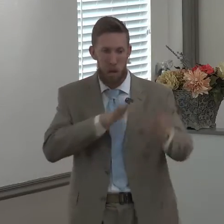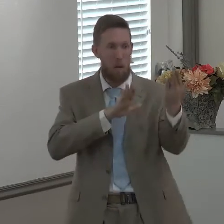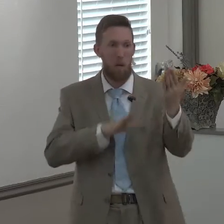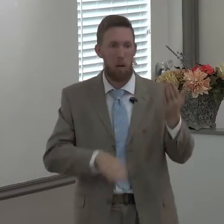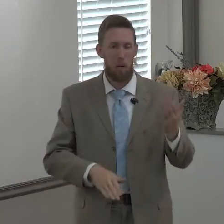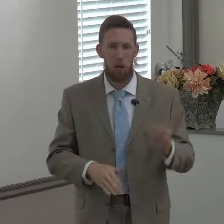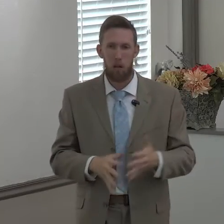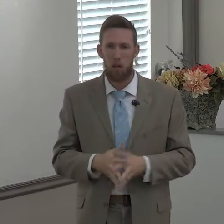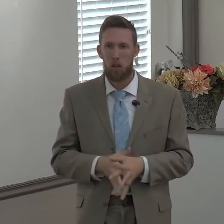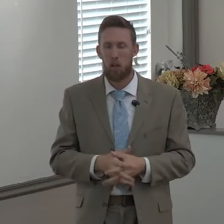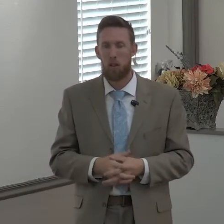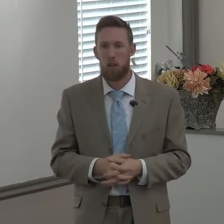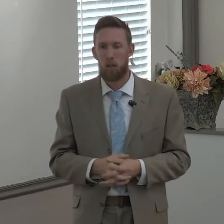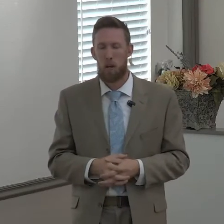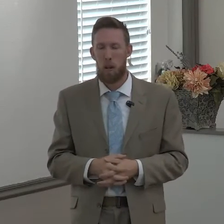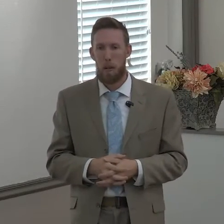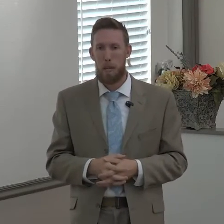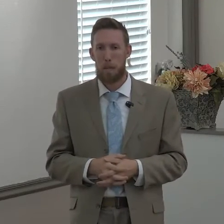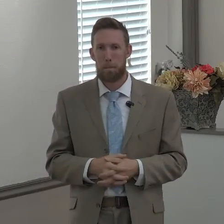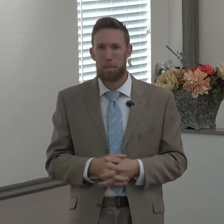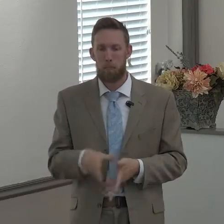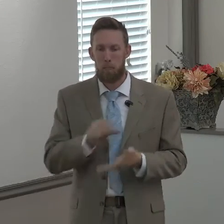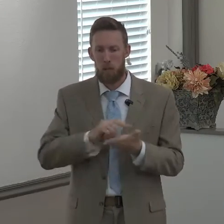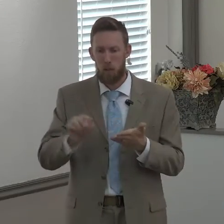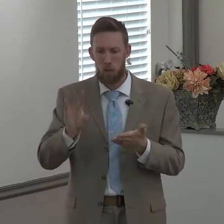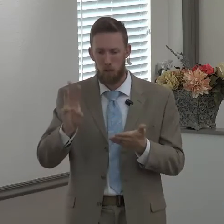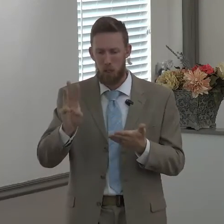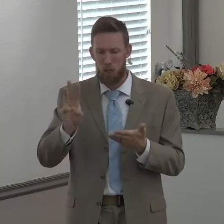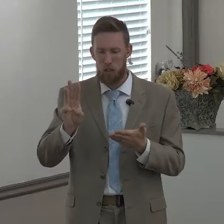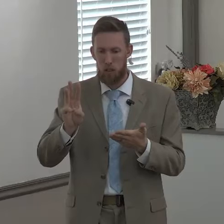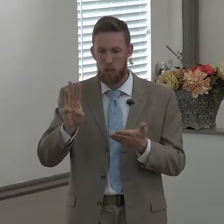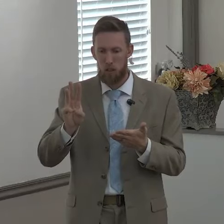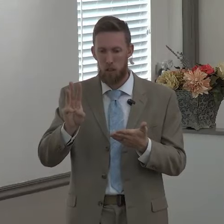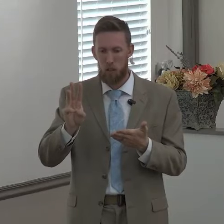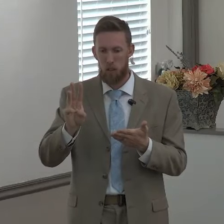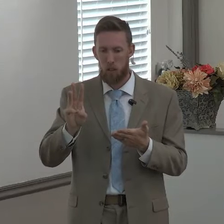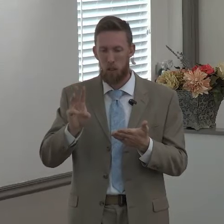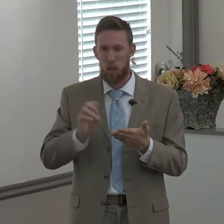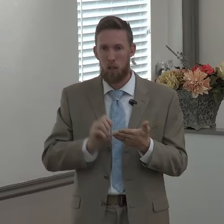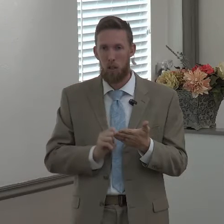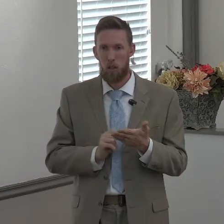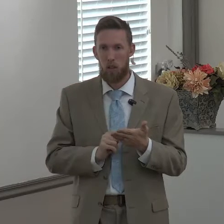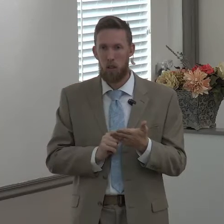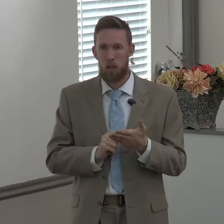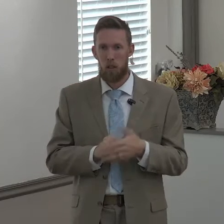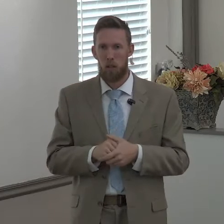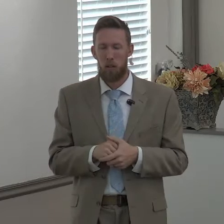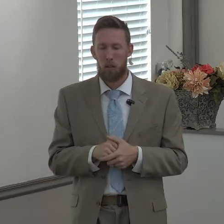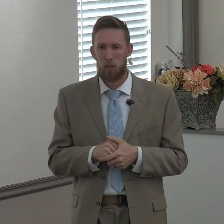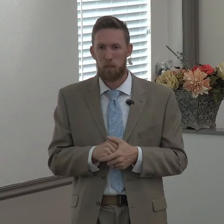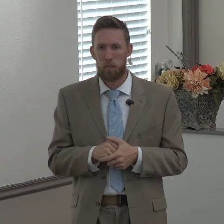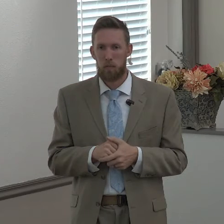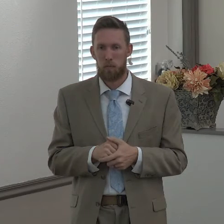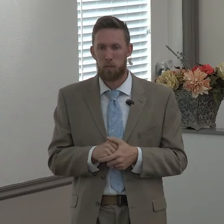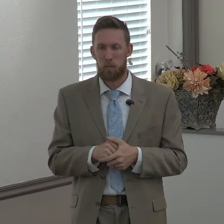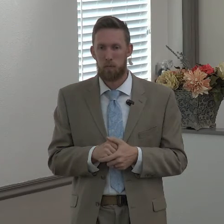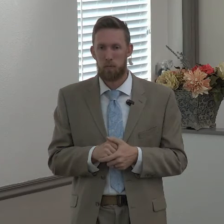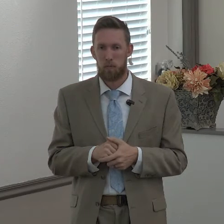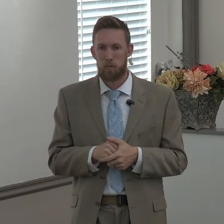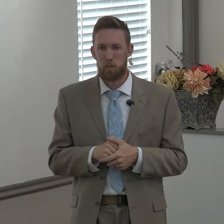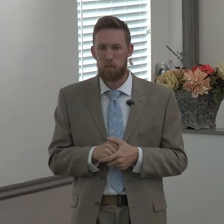You're not going to get, listen, you're not going to get angry. You're not going to throw stuff up.